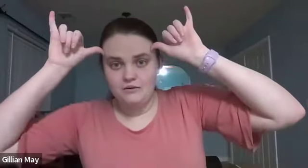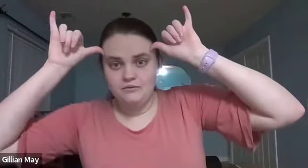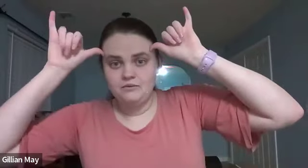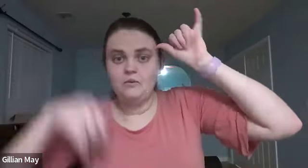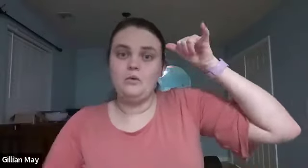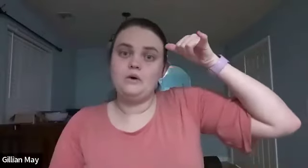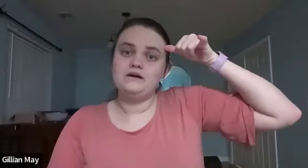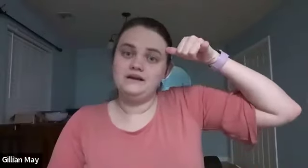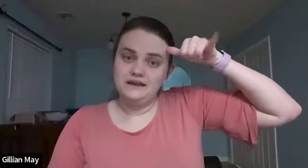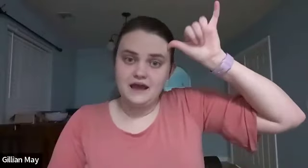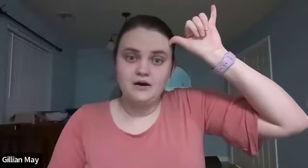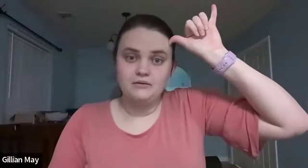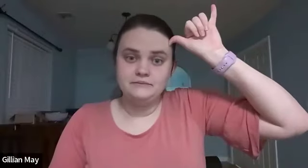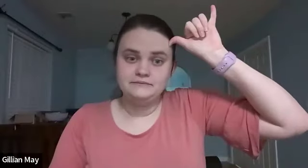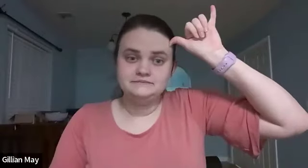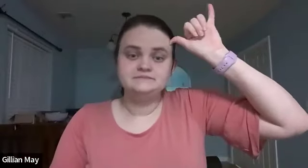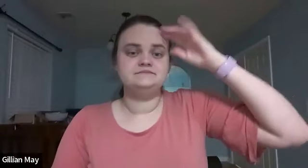Cow or cow.